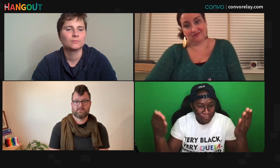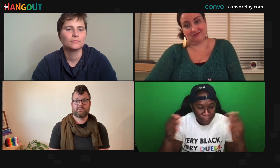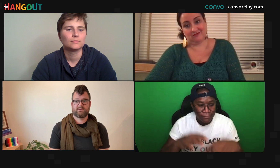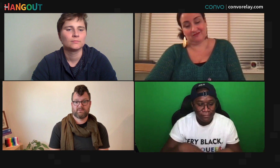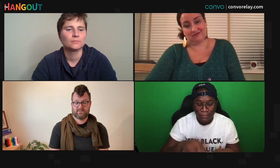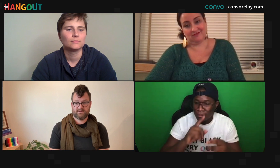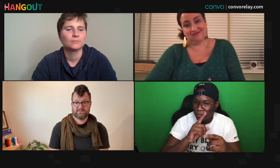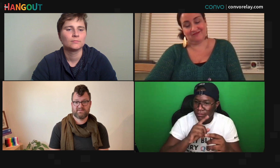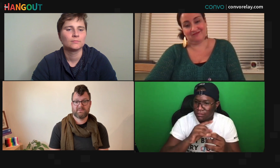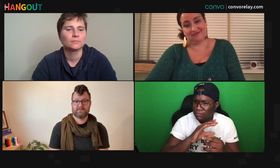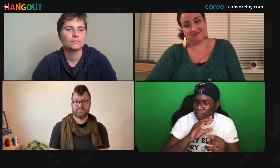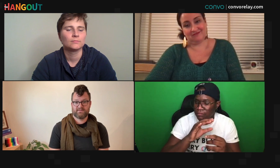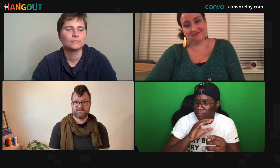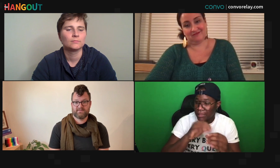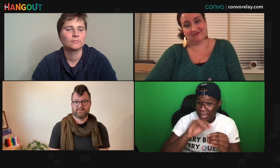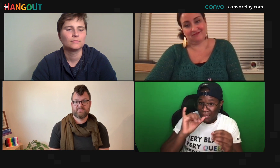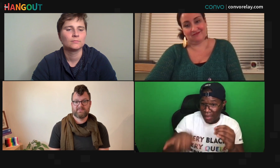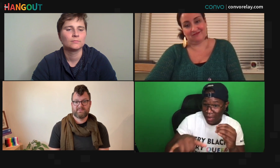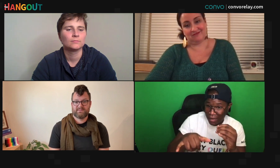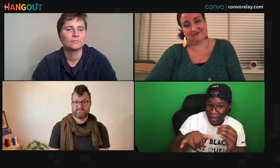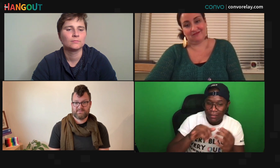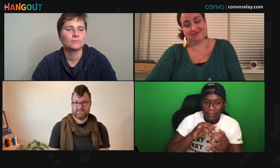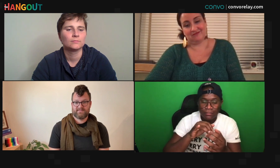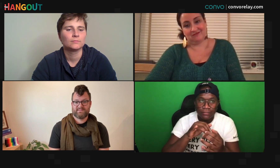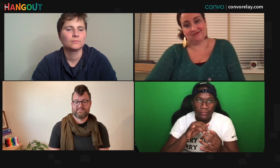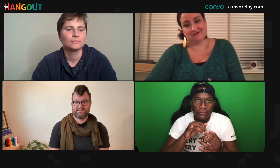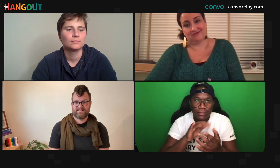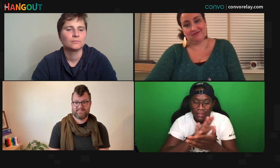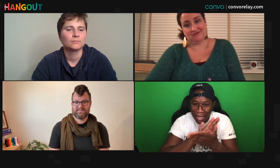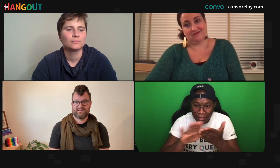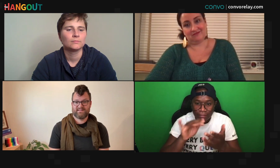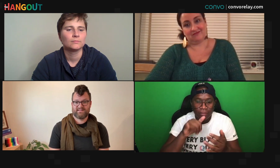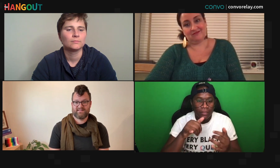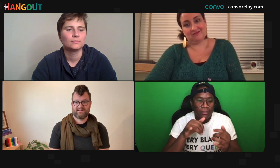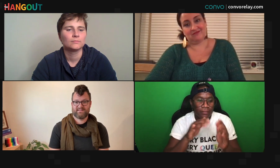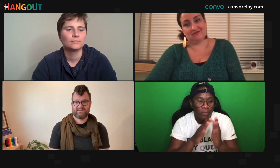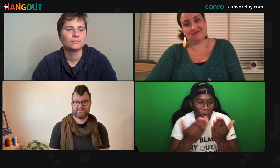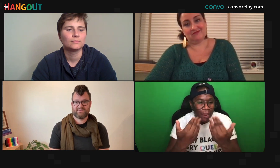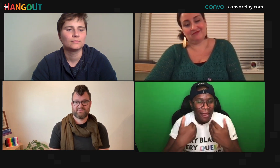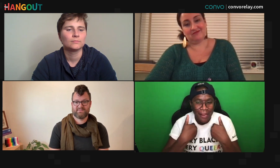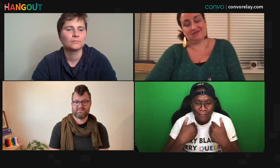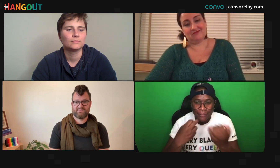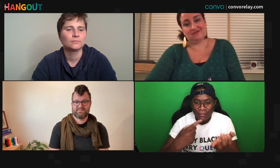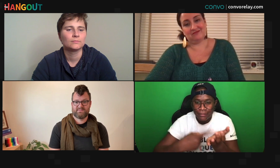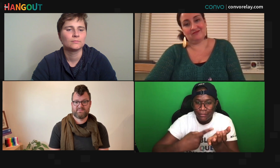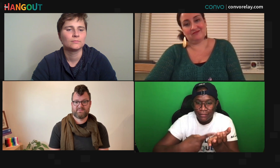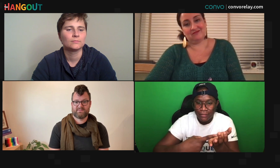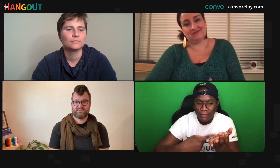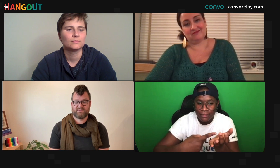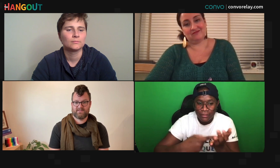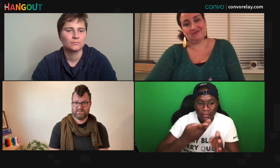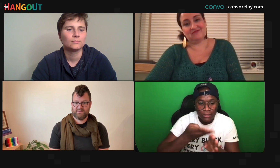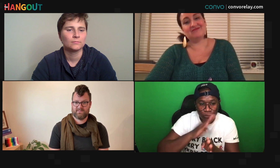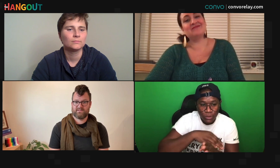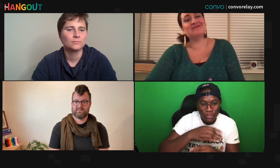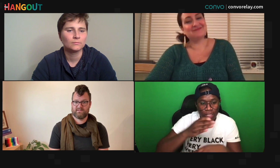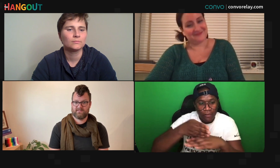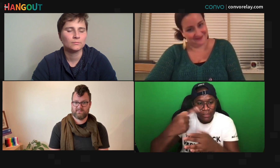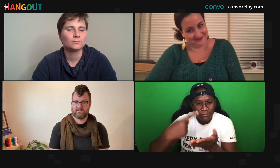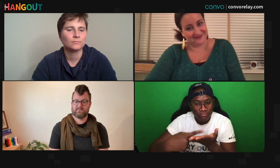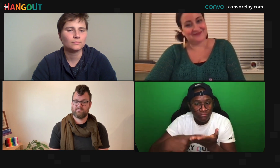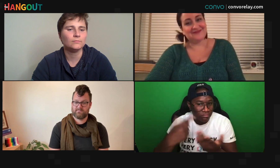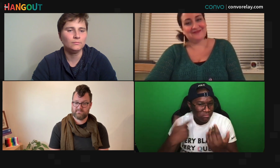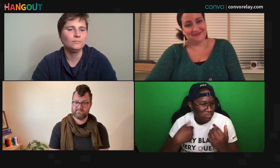there's a lot of topics lacking. And so this book really opens it up to have those discussions. And it's nice that the book has